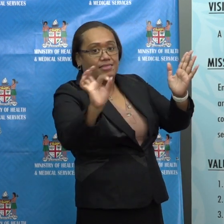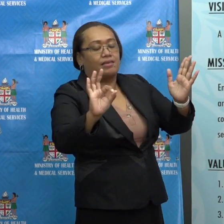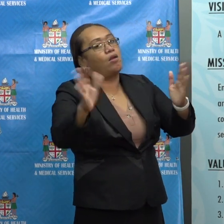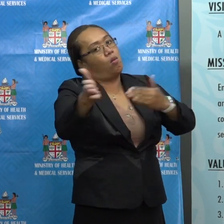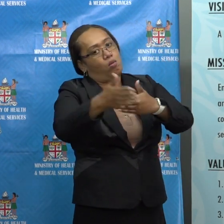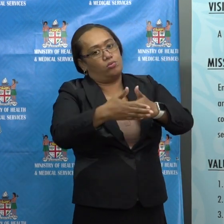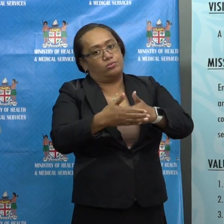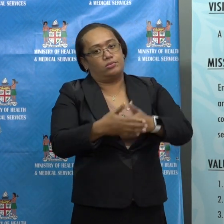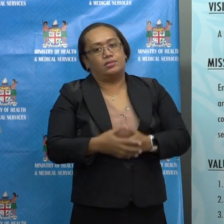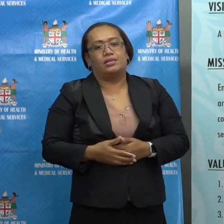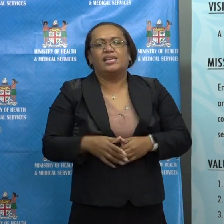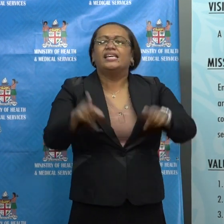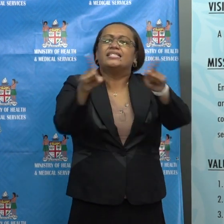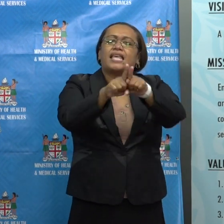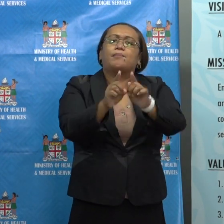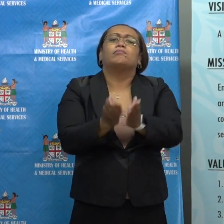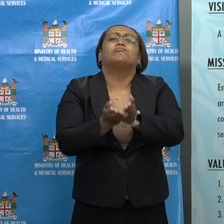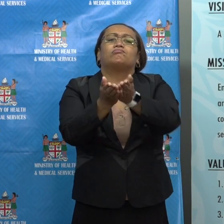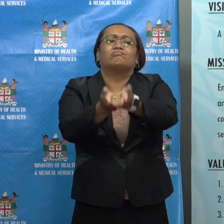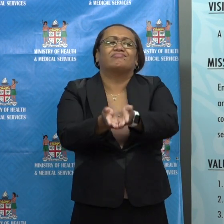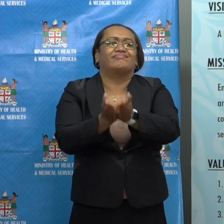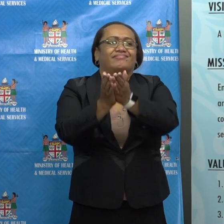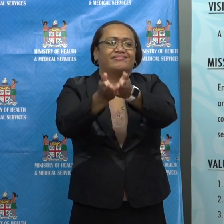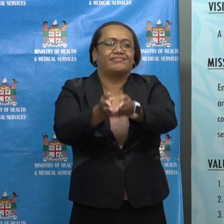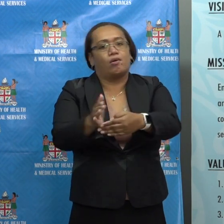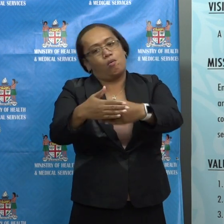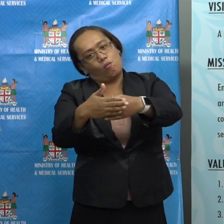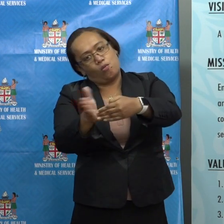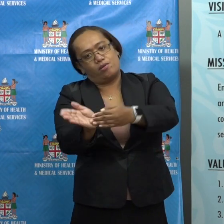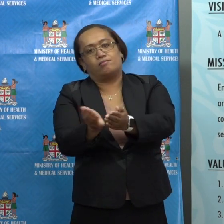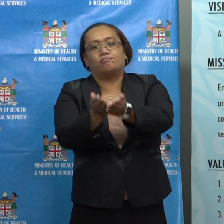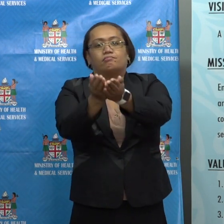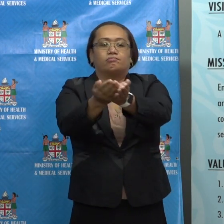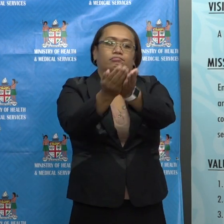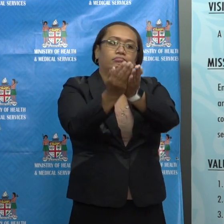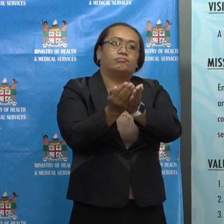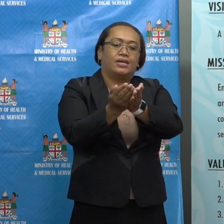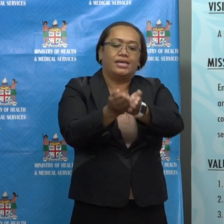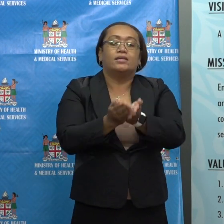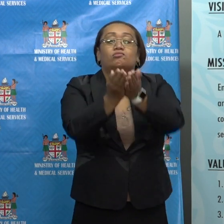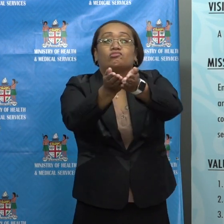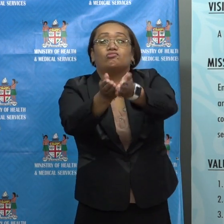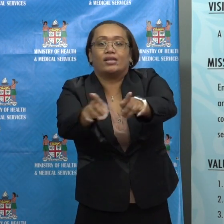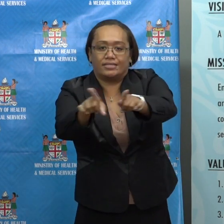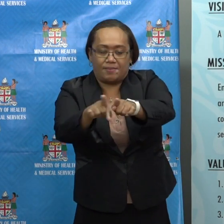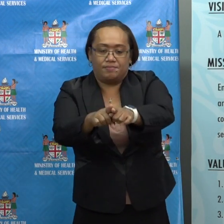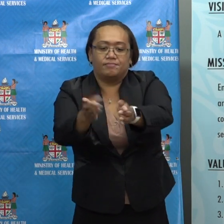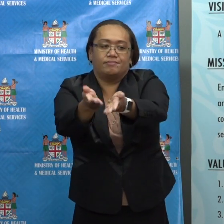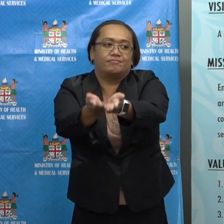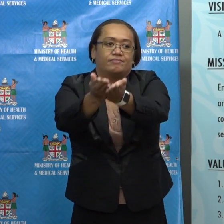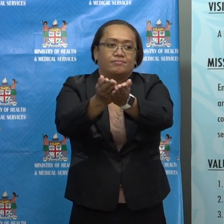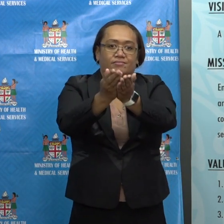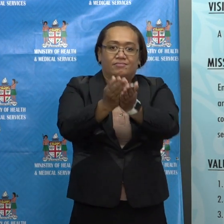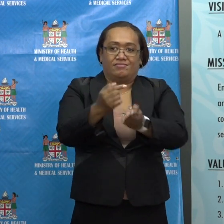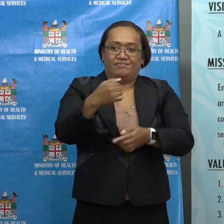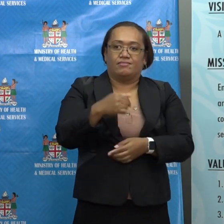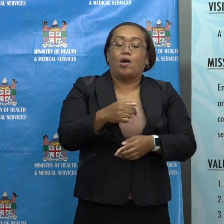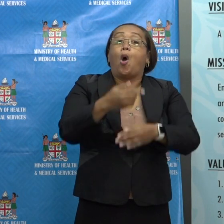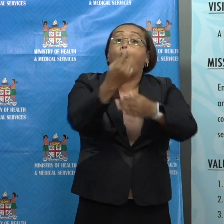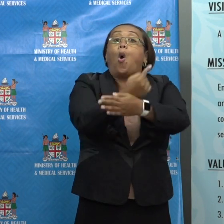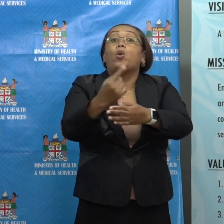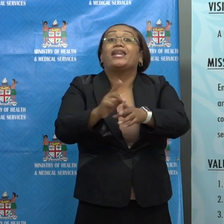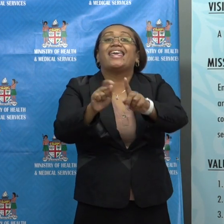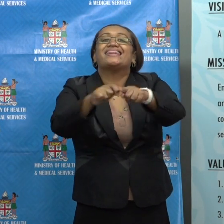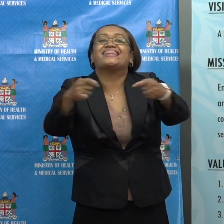international freight shipping and inter-island cargo shipping. Any inter-island passenger travel from the ports